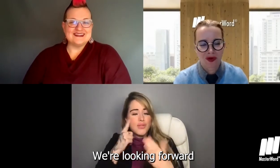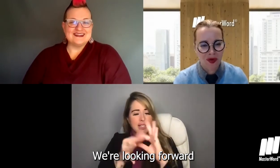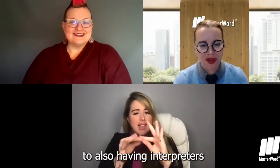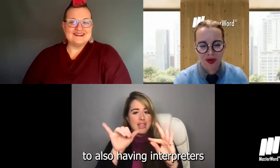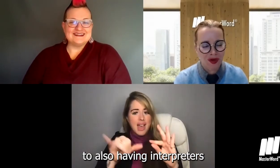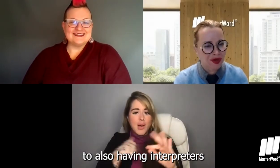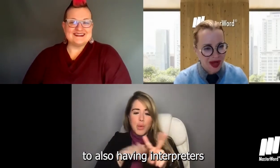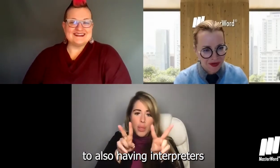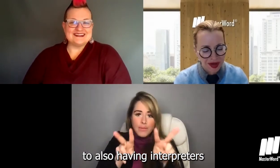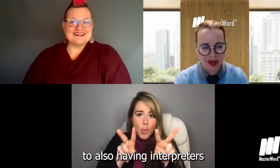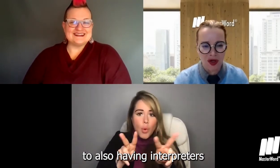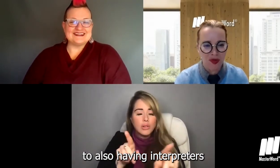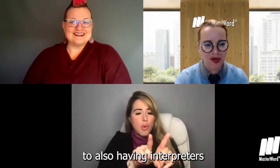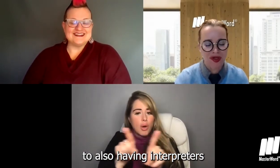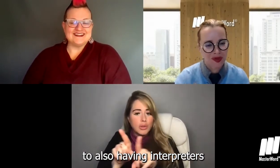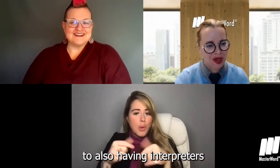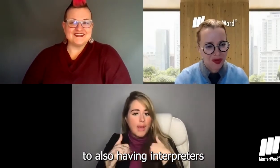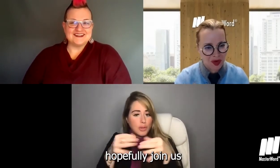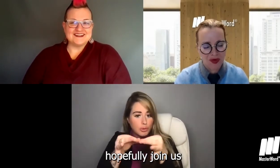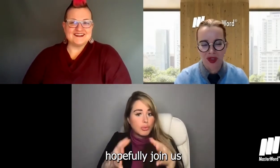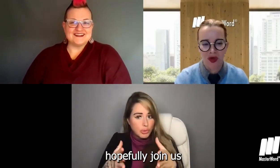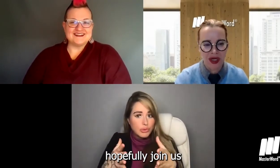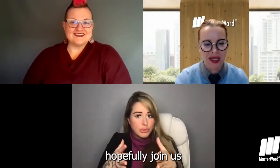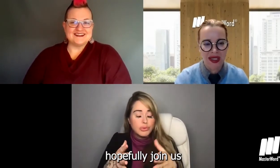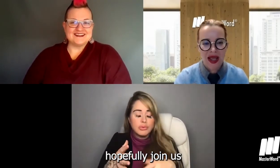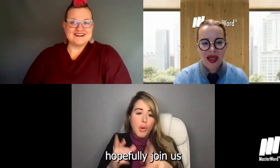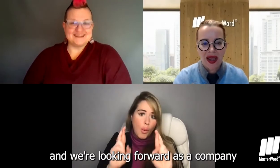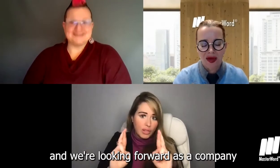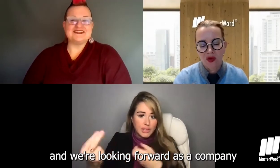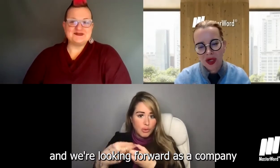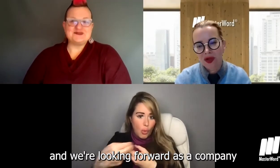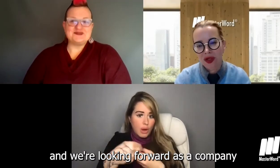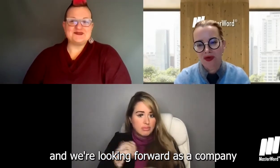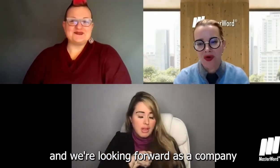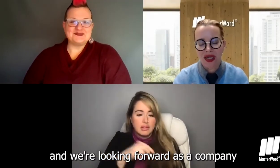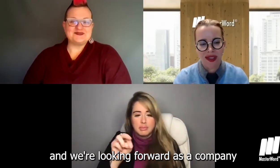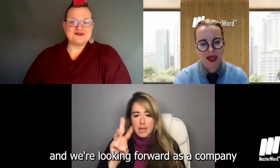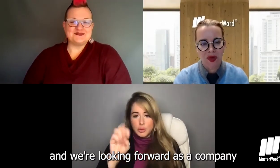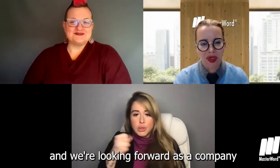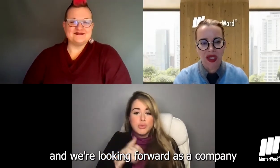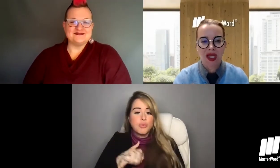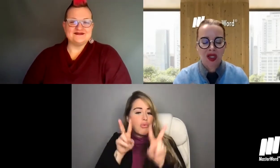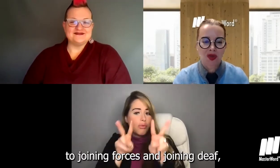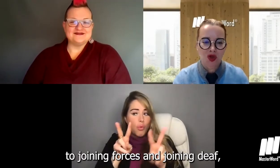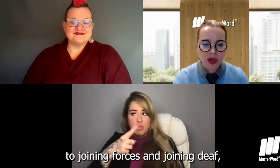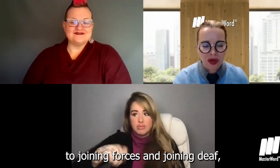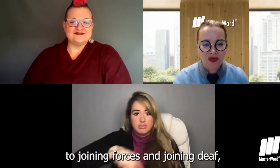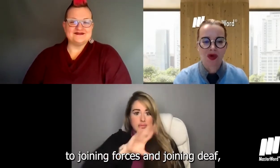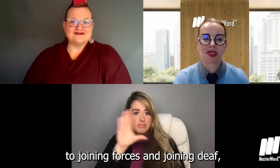forward to also having interpreters hopefully join us. And we're looking forward as a company to joining forces